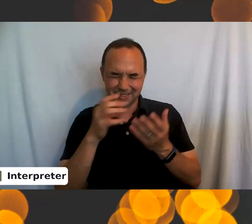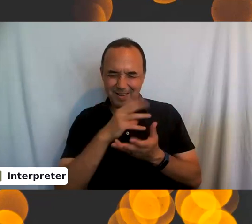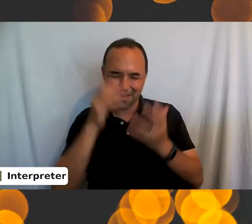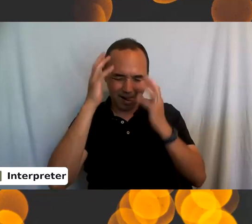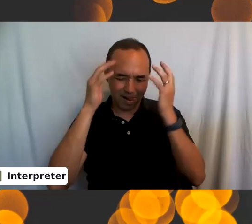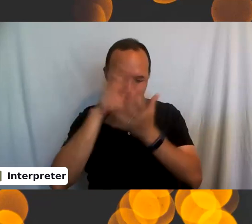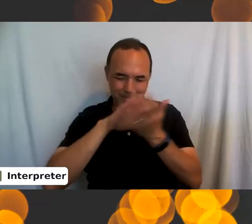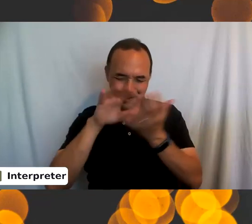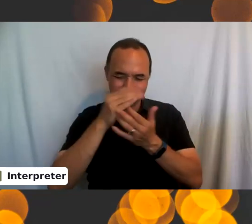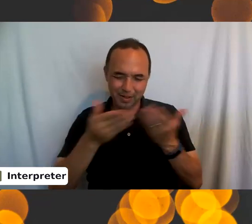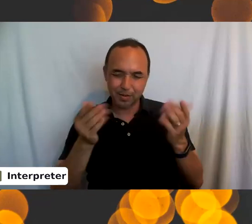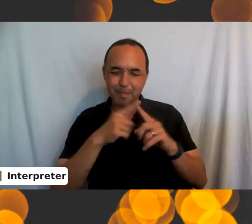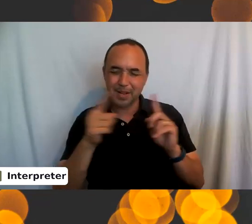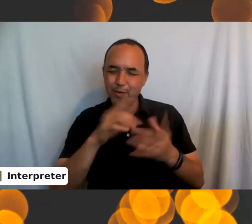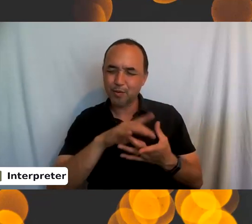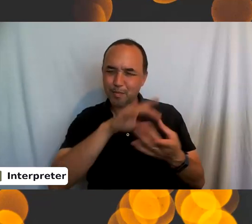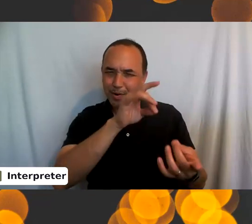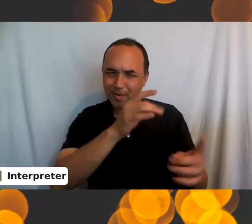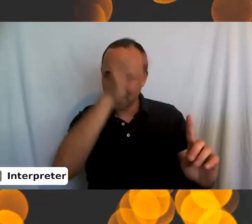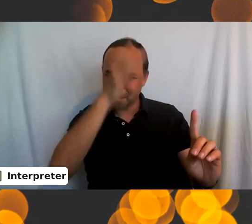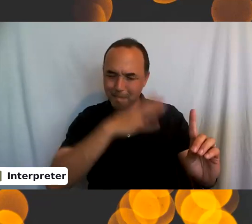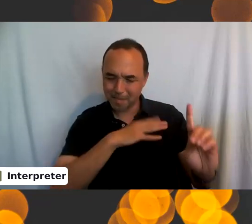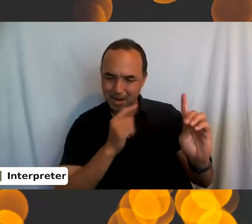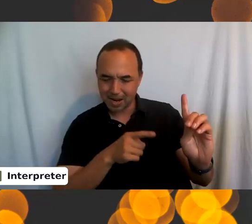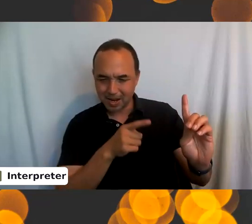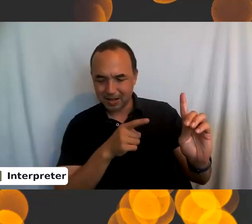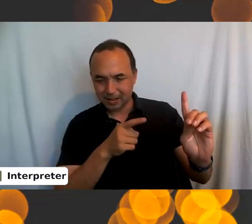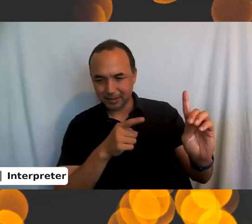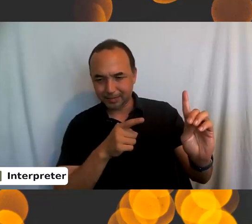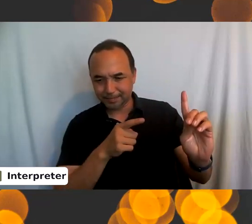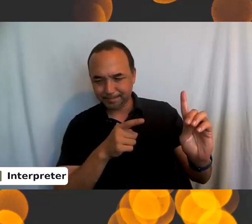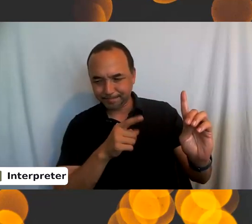there was a spirit there of a man who basically he